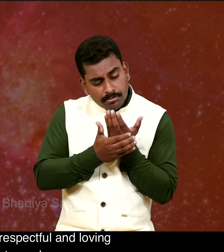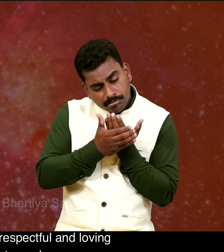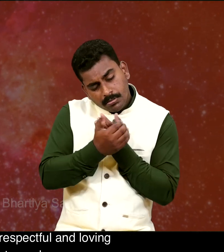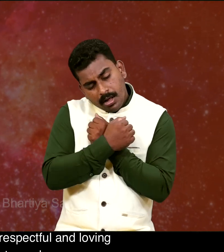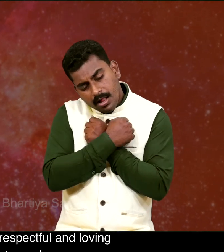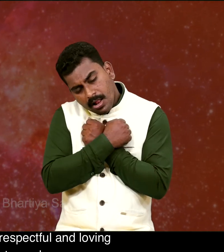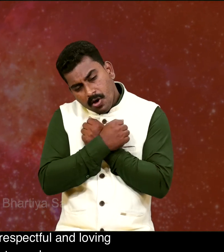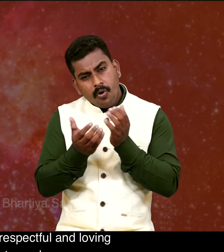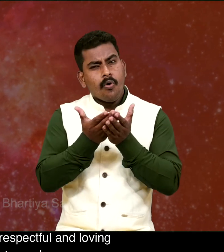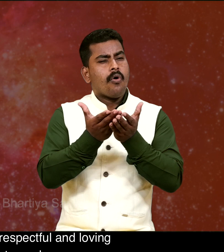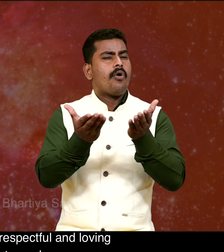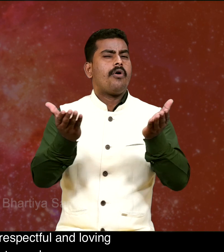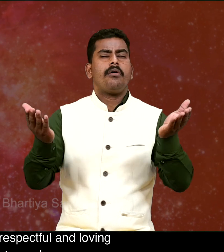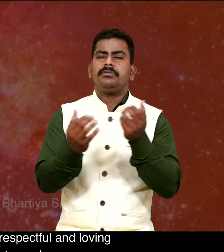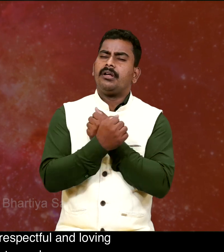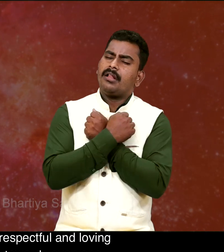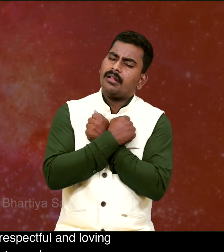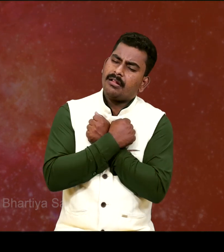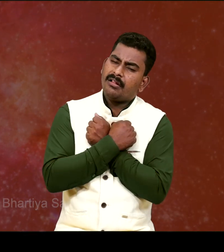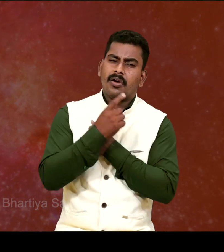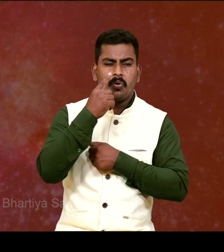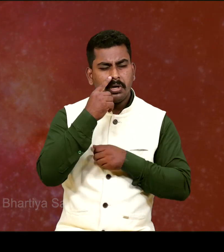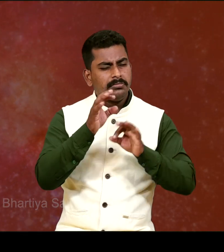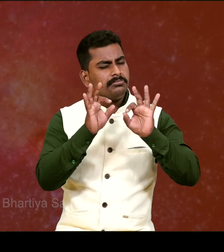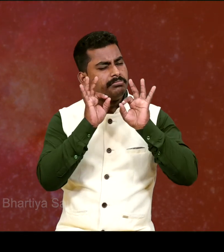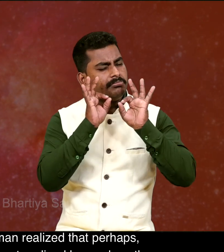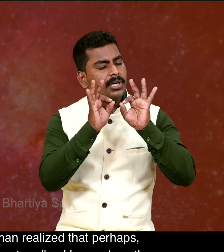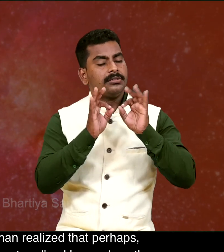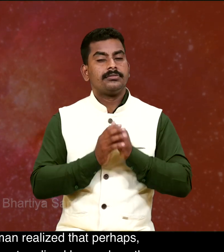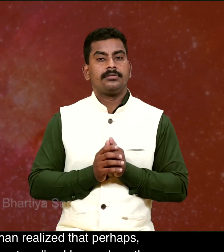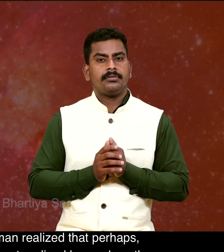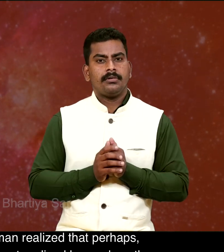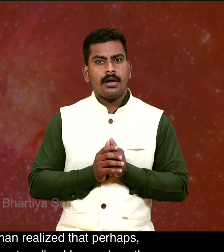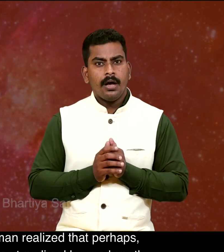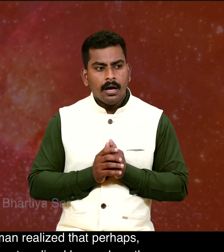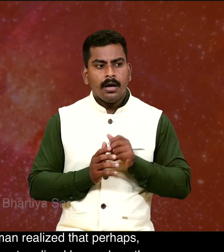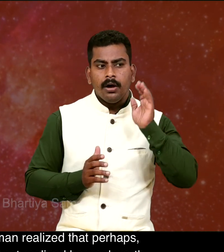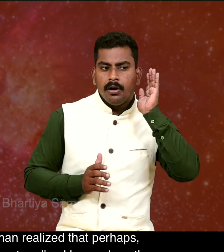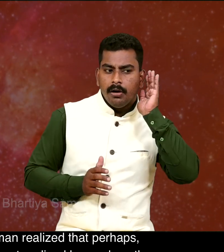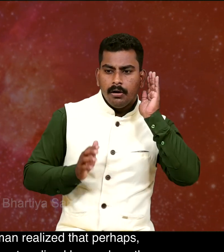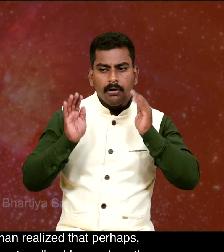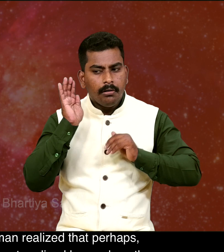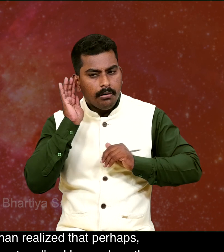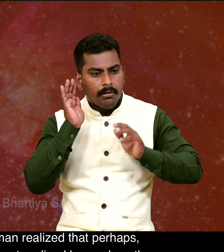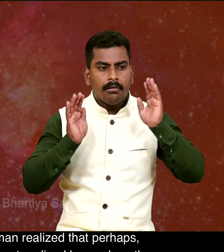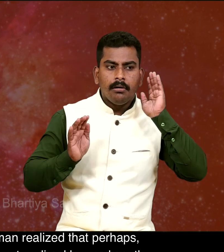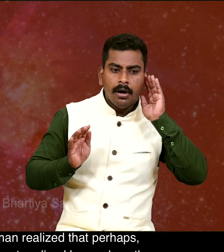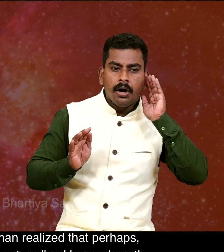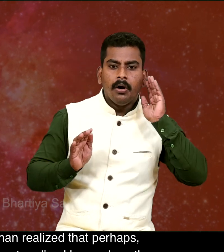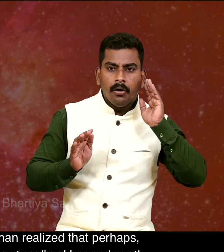towards everyone. The man realized that perhaps he had not realized her